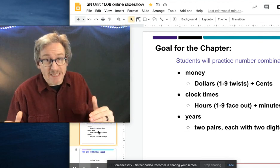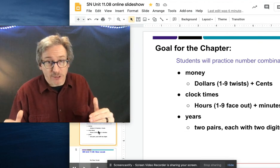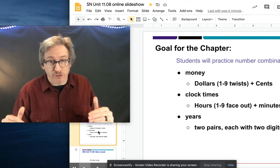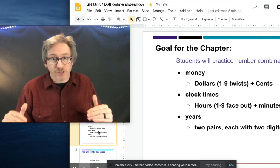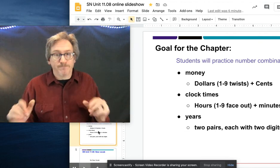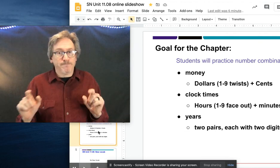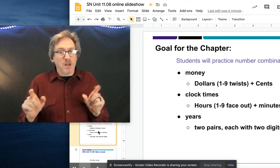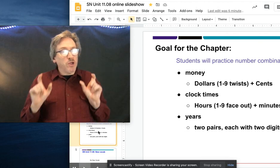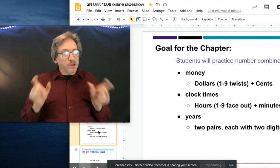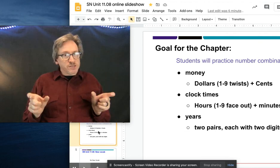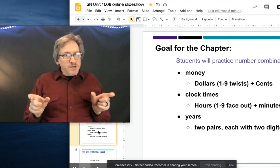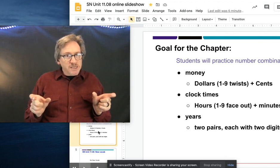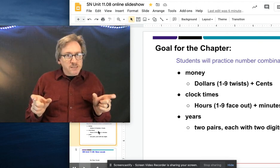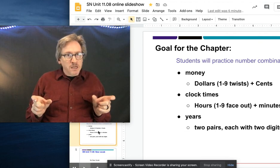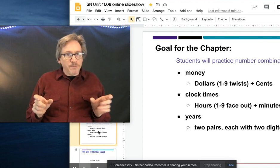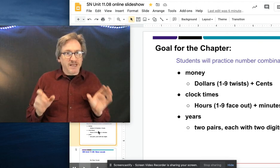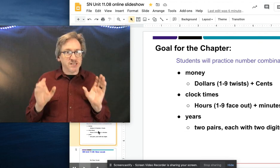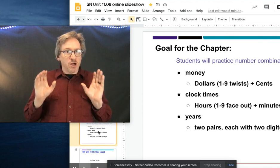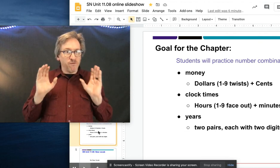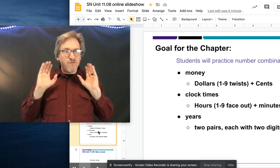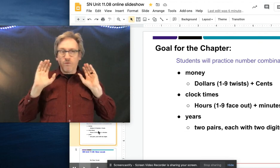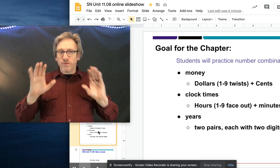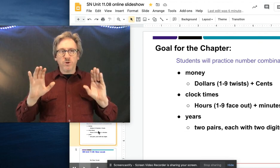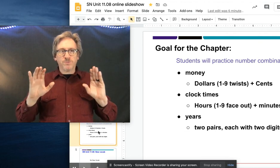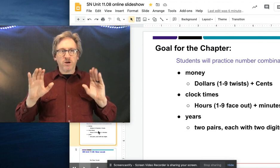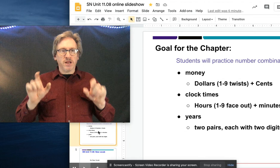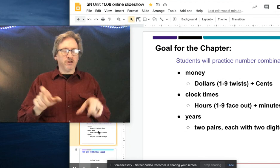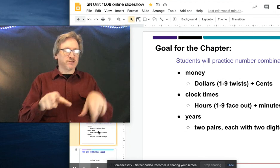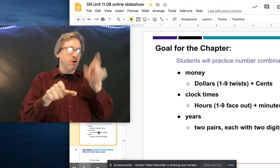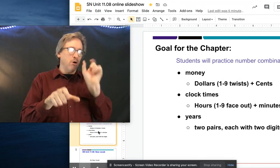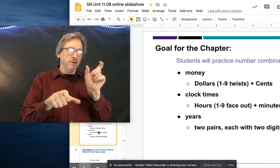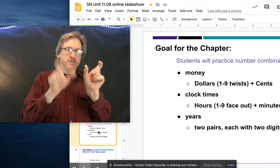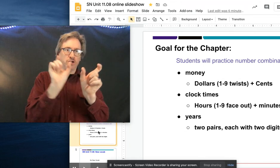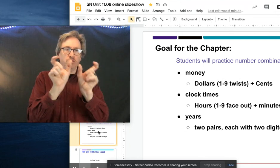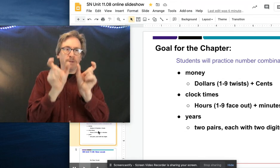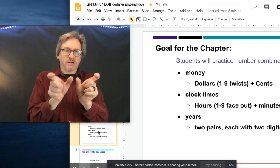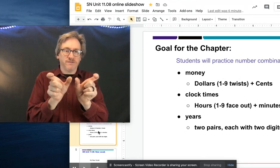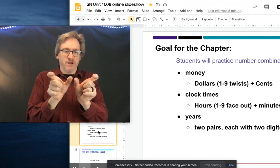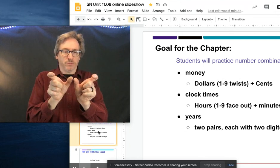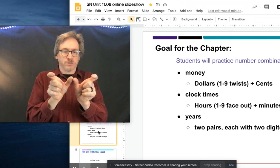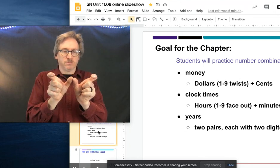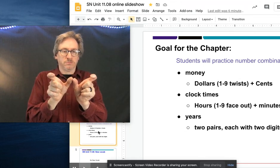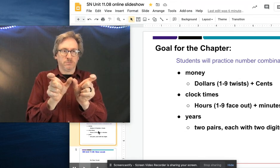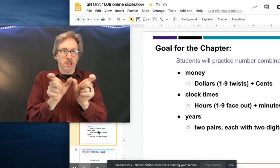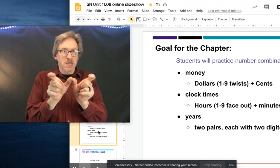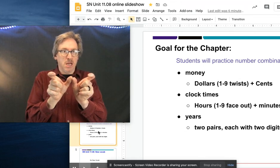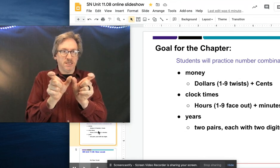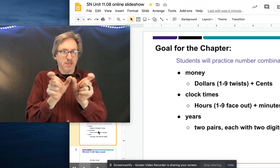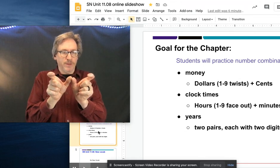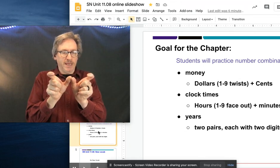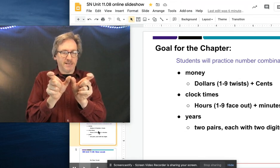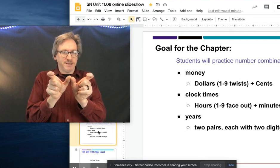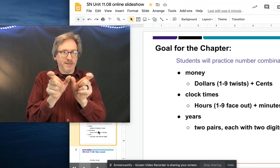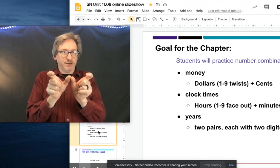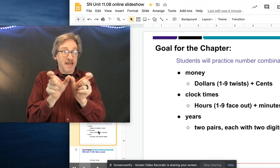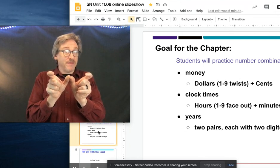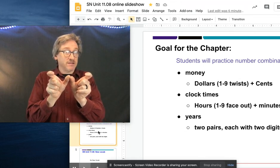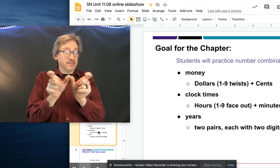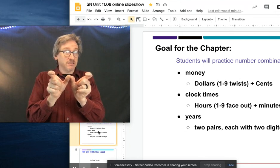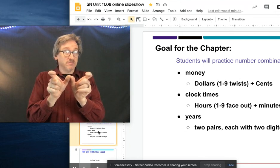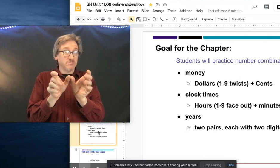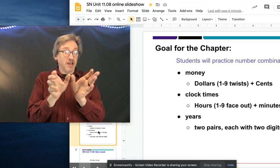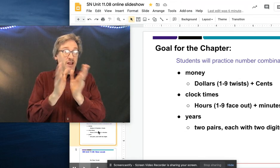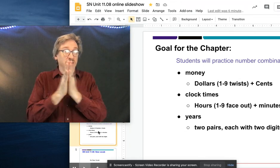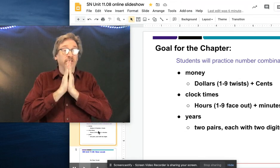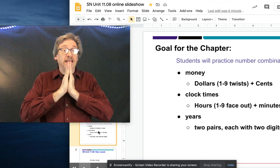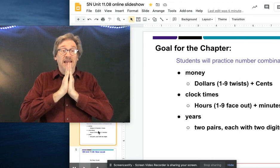So years. Years are nice because for the most part, years are always two pairs of numbers. Until we get to the year